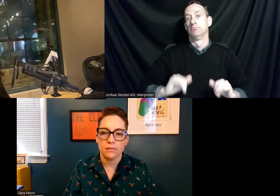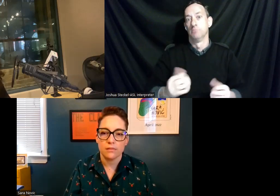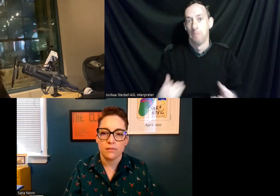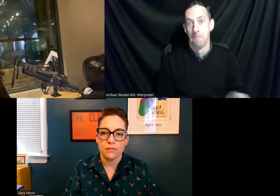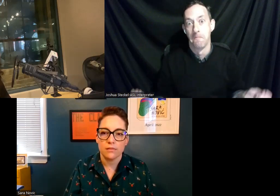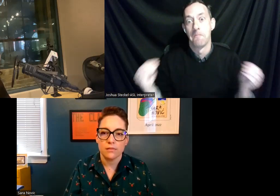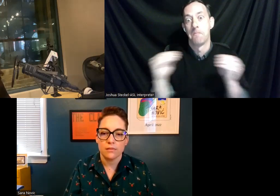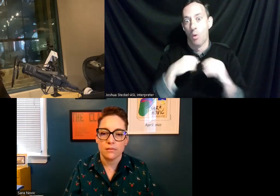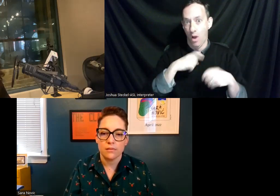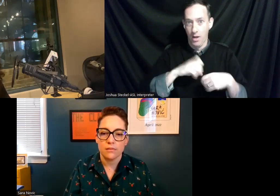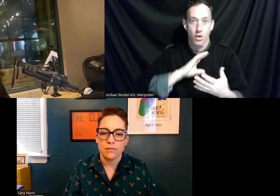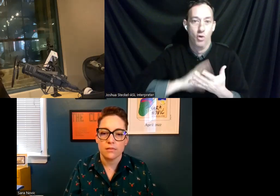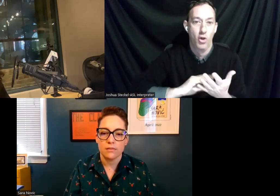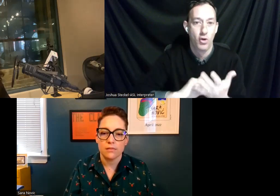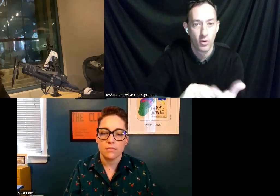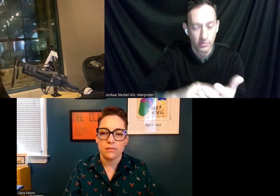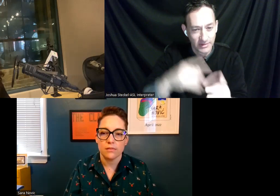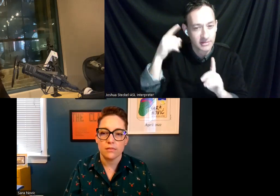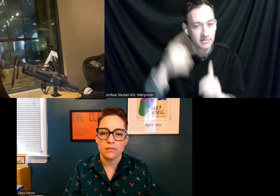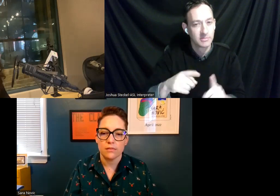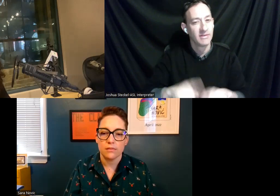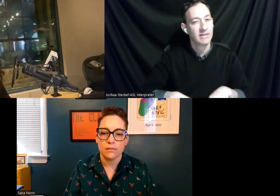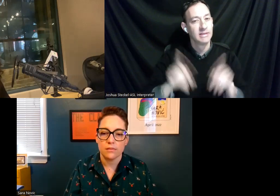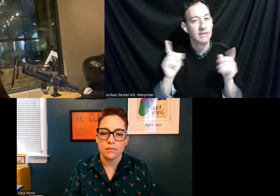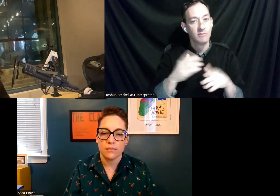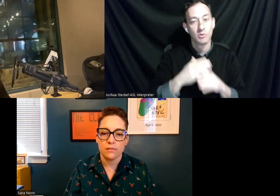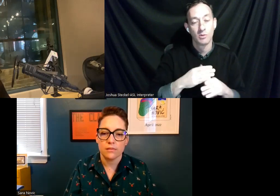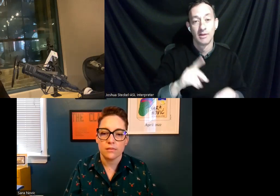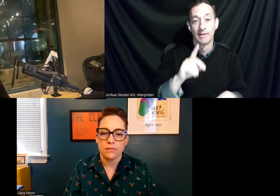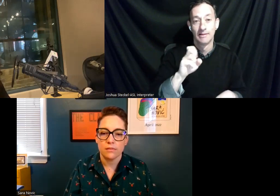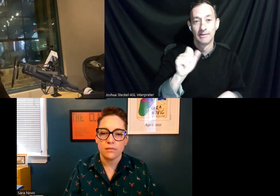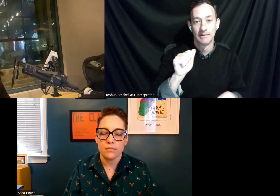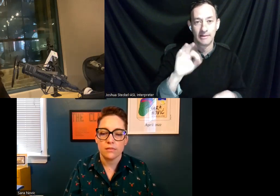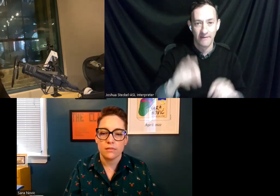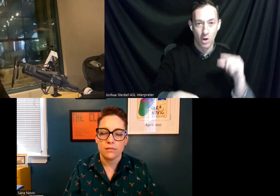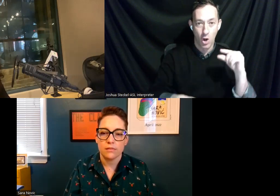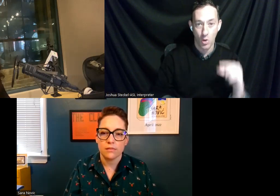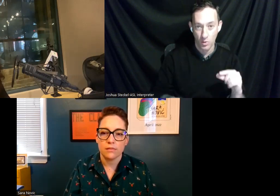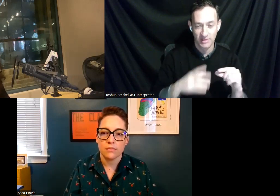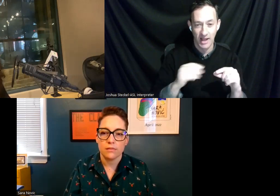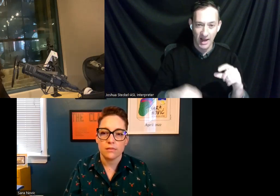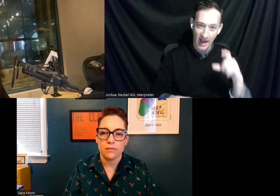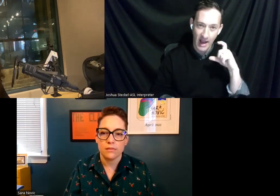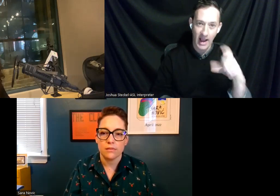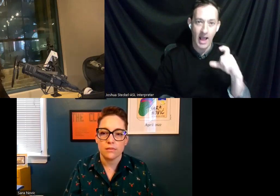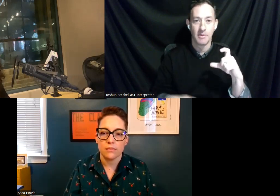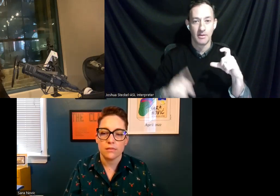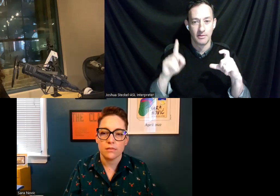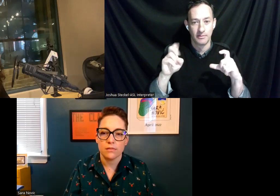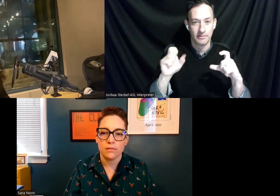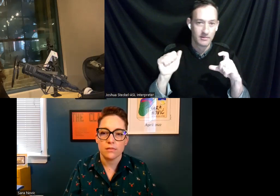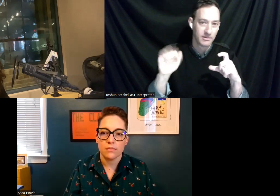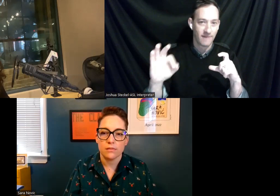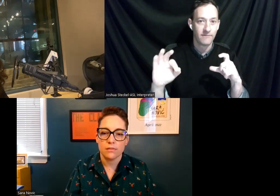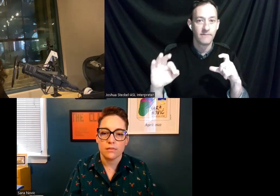learn, specifically about the distinction between deaf with a lowercase d and deaf with an uppercase one.